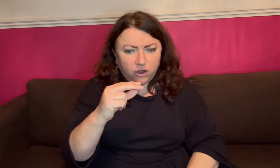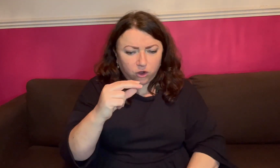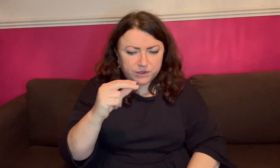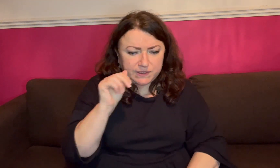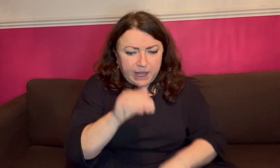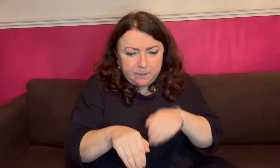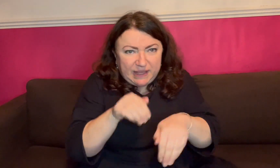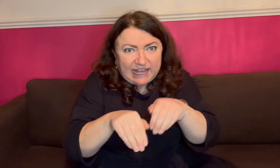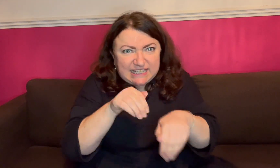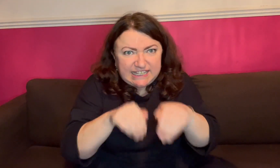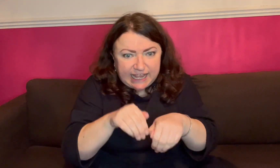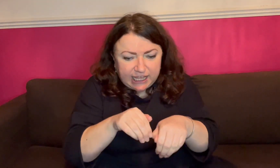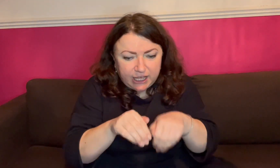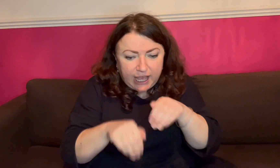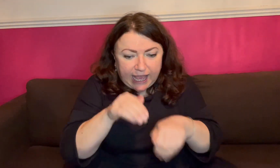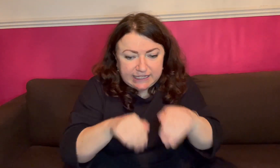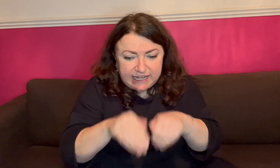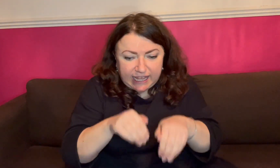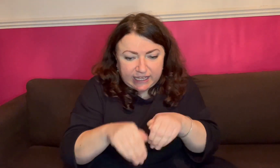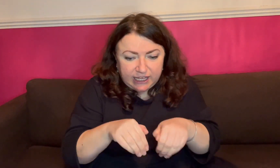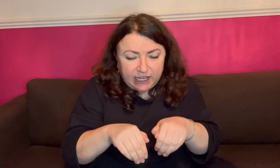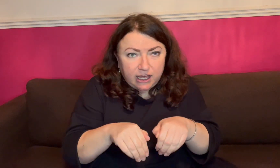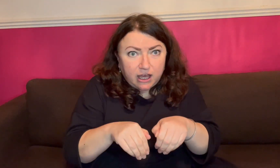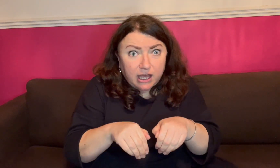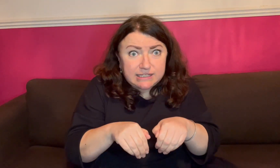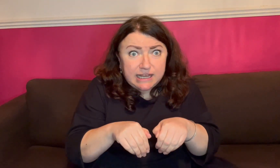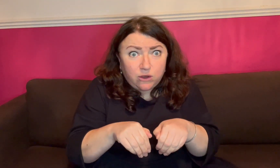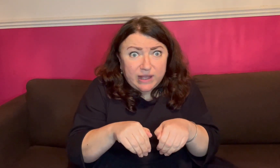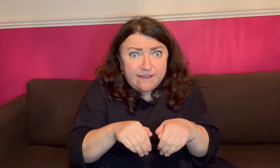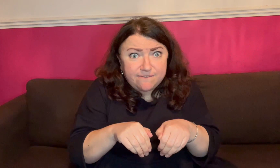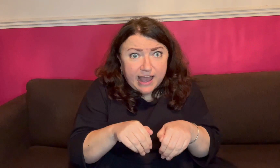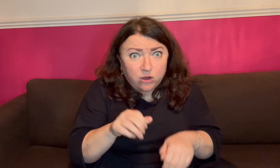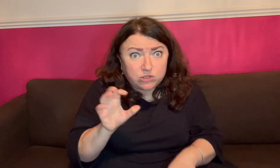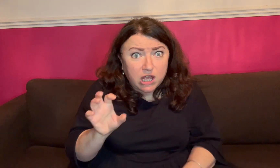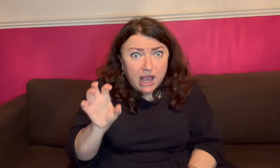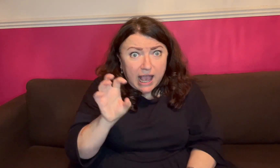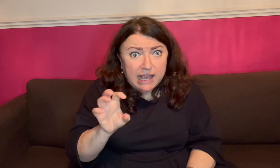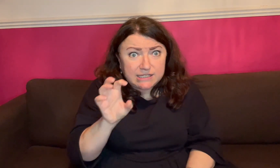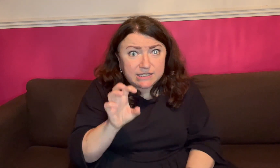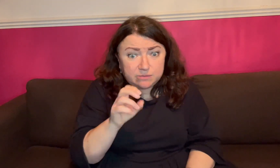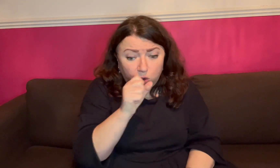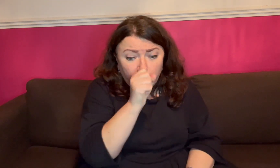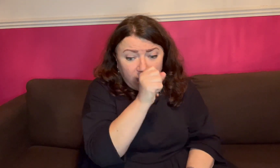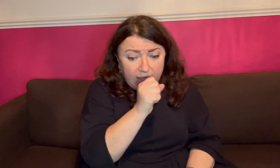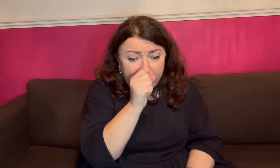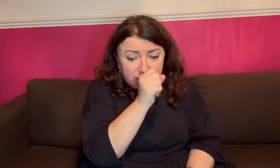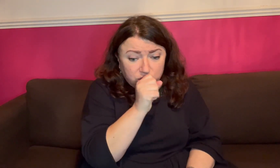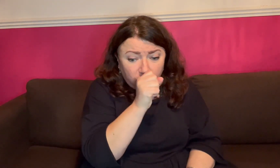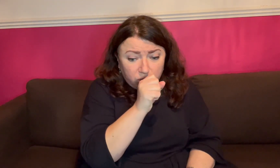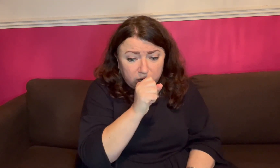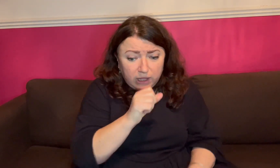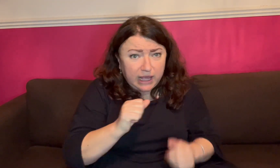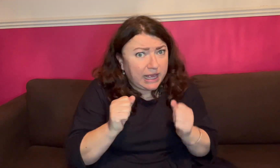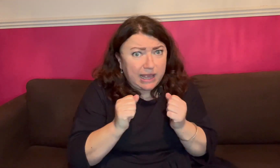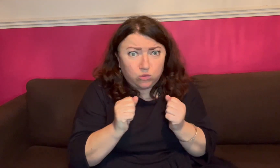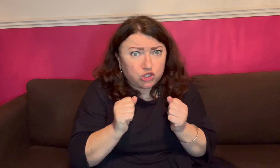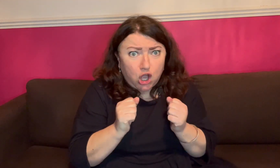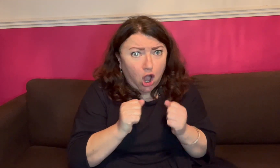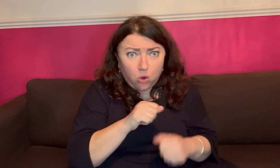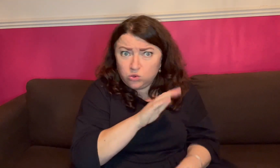Fox began to dig and dig until he found a small hedgehog. It was cold